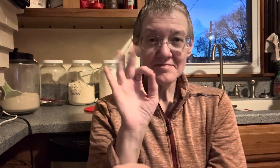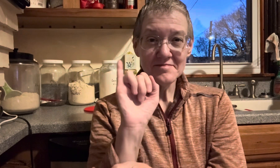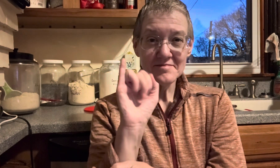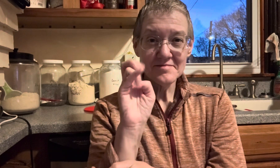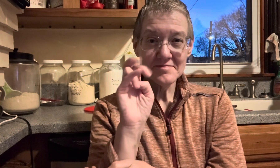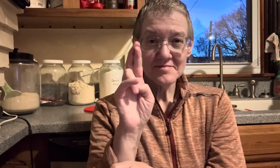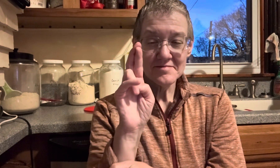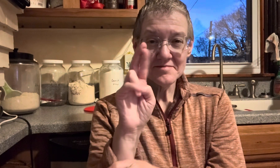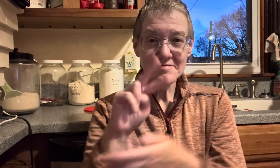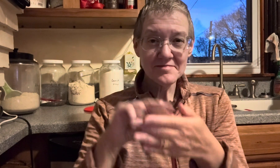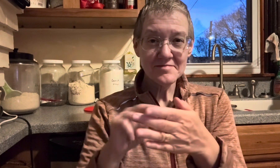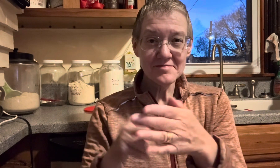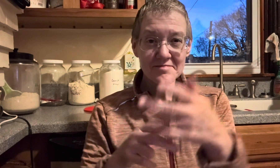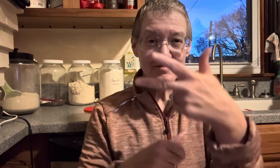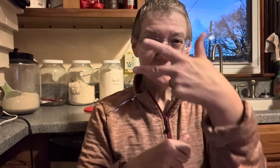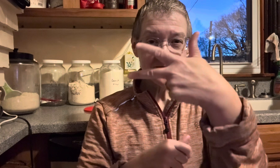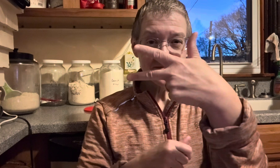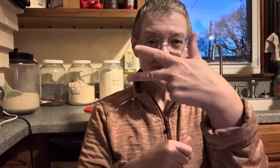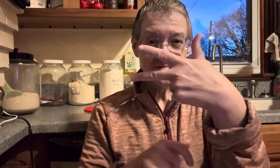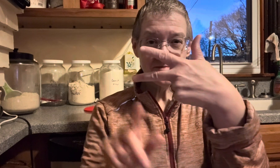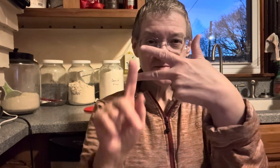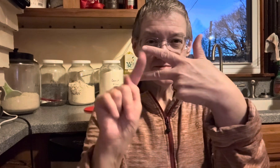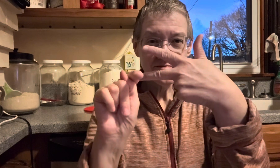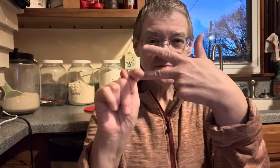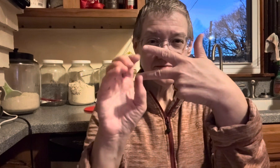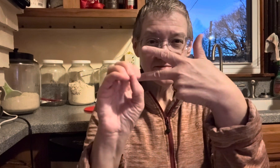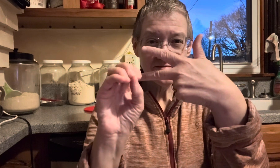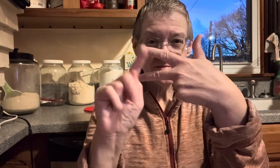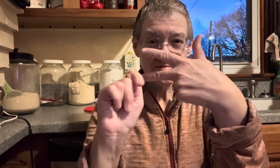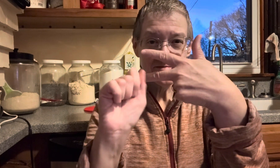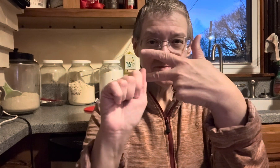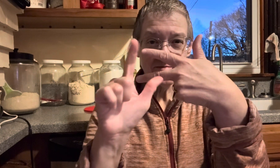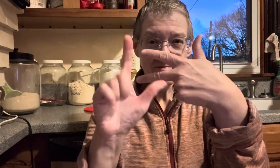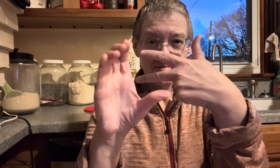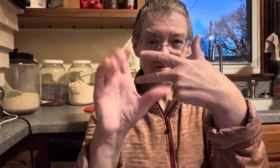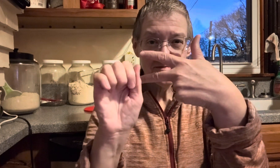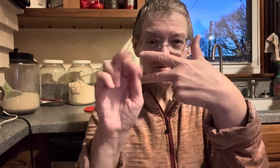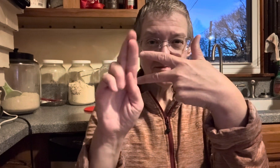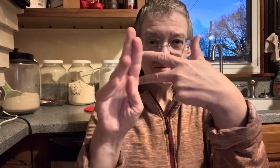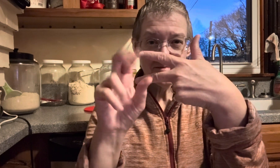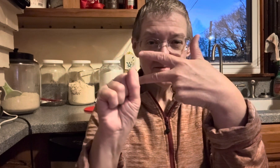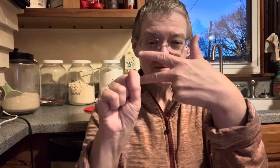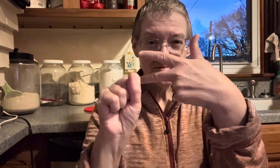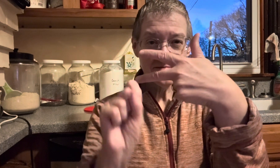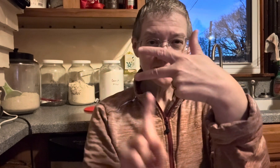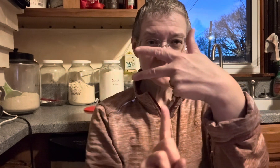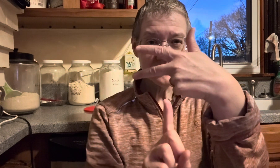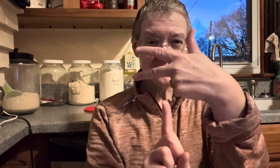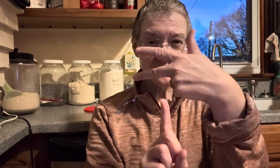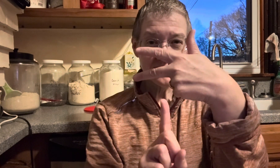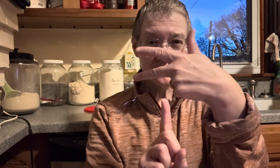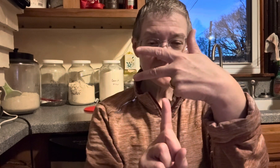You're going to subtract the fiber from the total carbs. So 3 grams of total